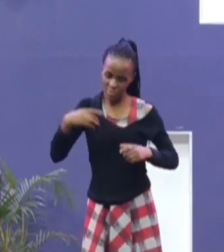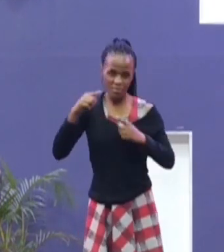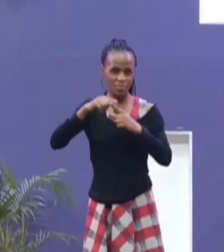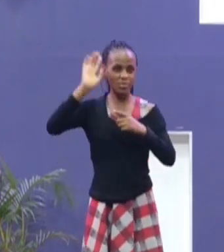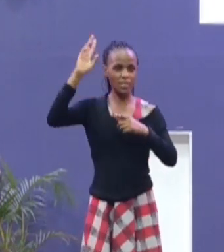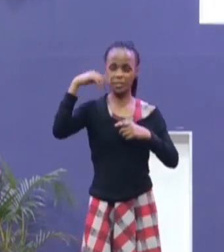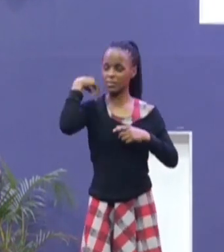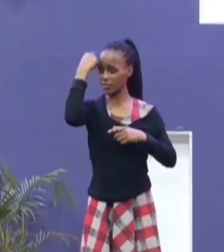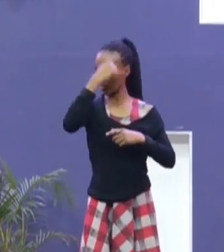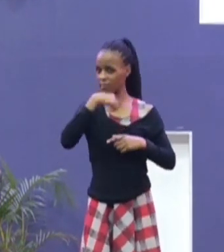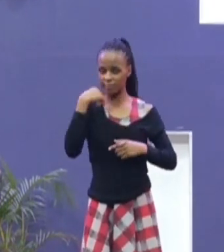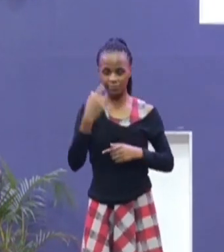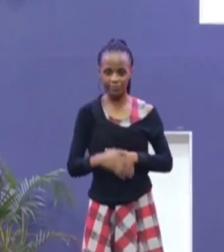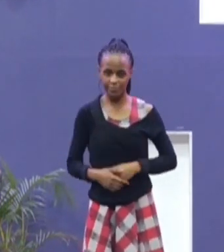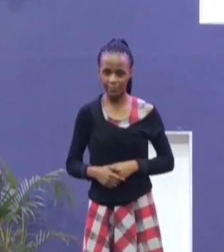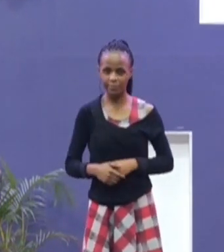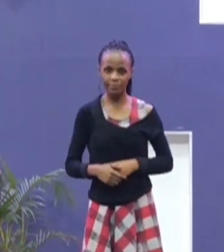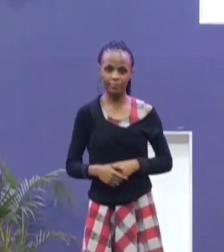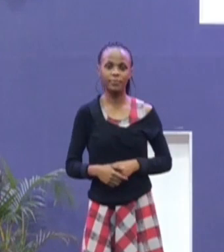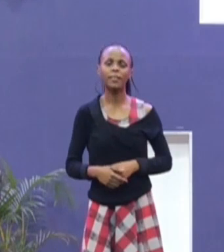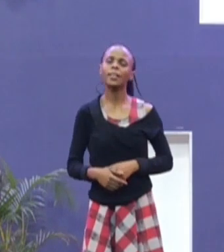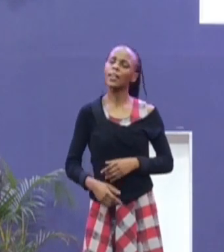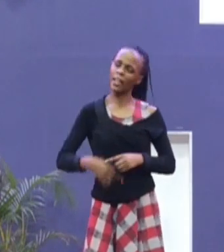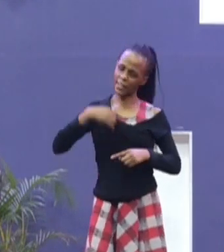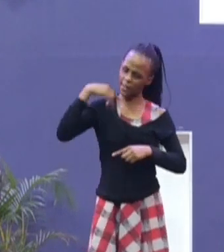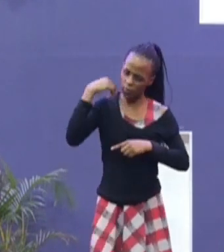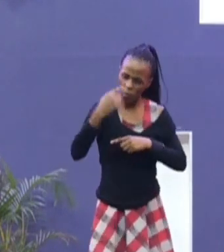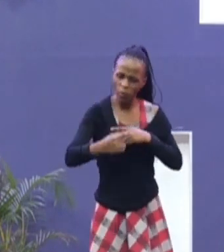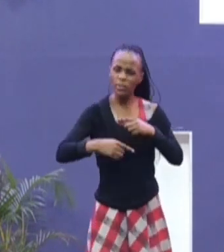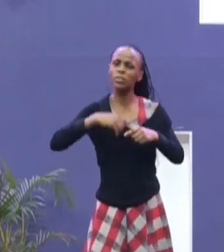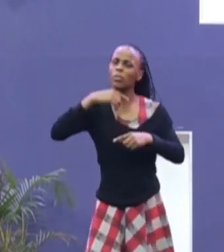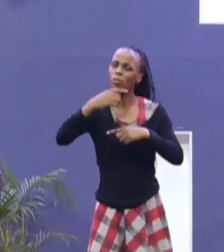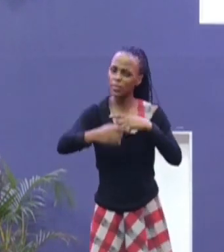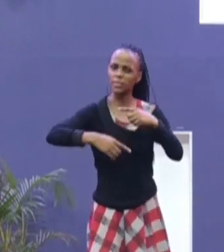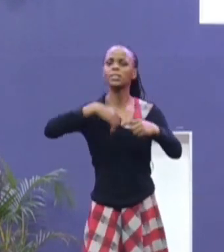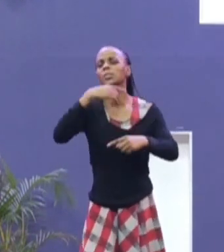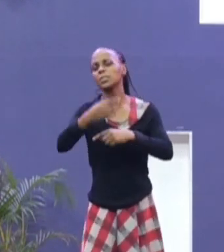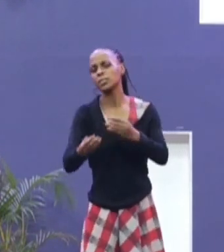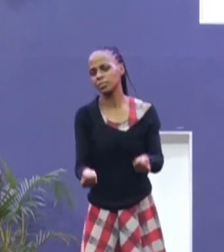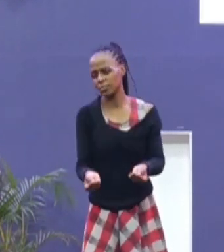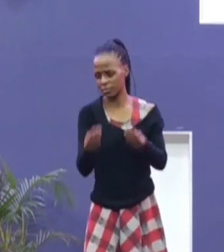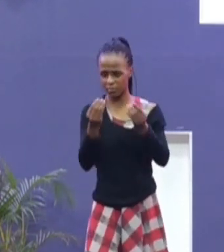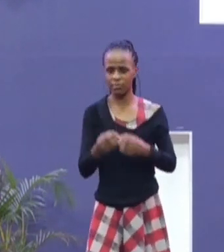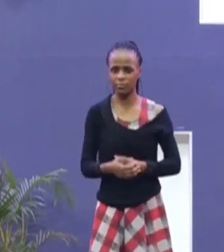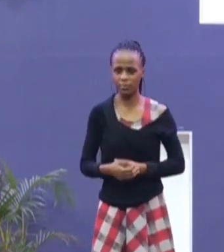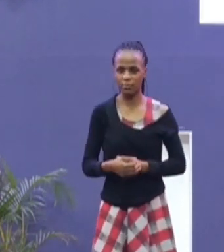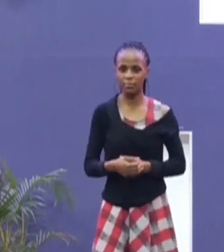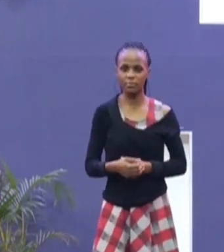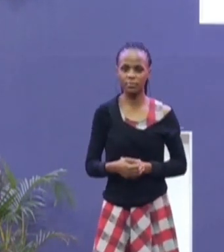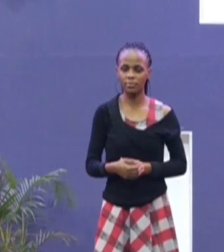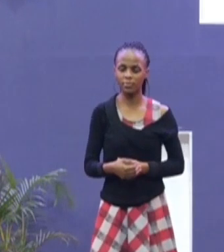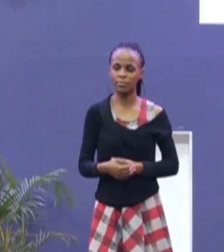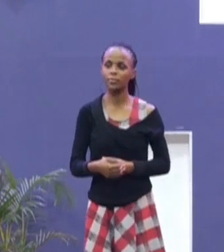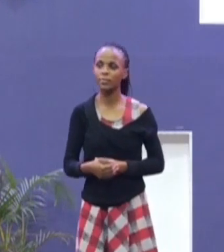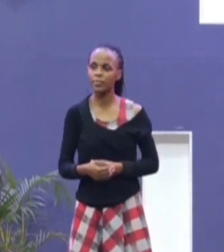Nga bo abasunguwaza amaaso ga Katonda. They continually do it. Beyongerayo nga bakikola olutata.